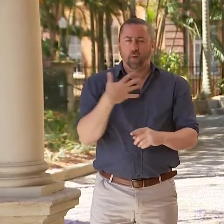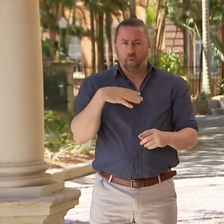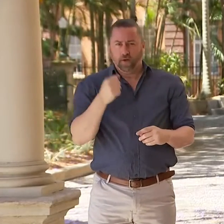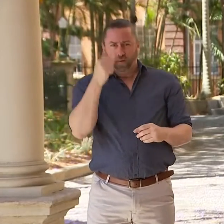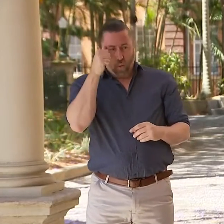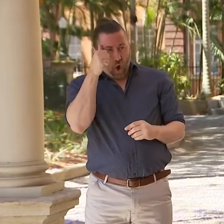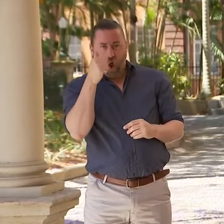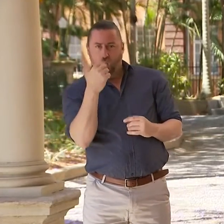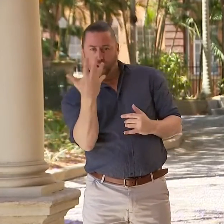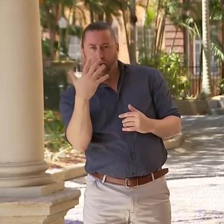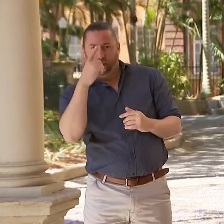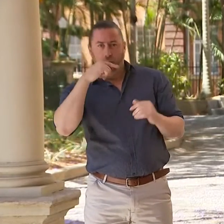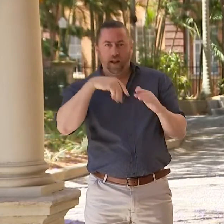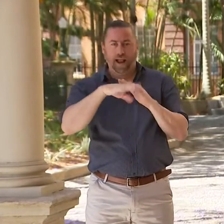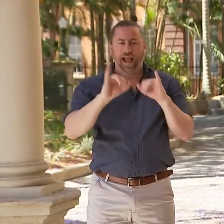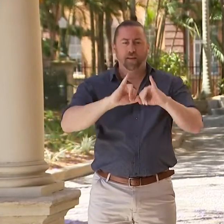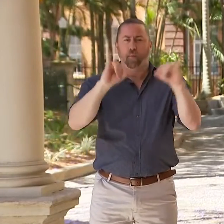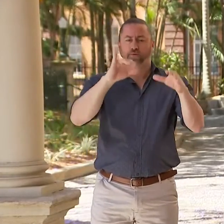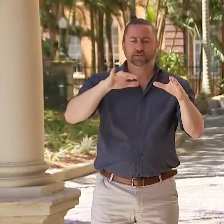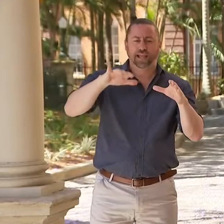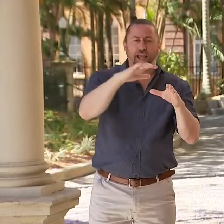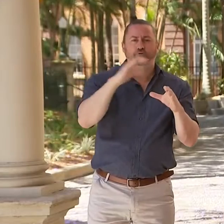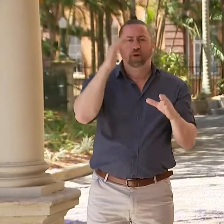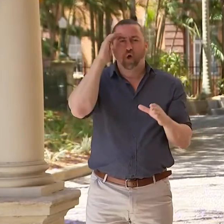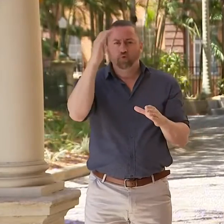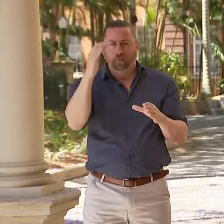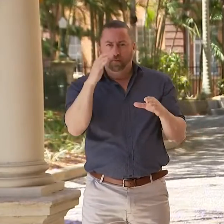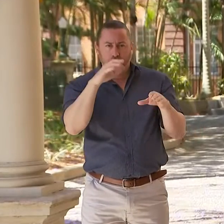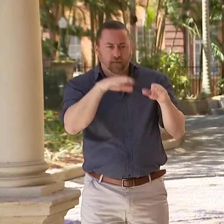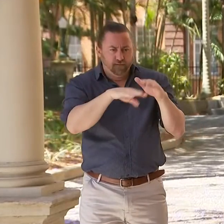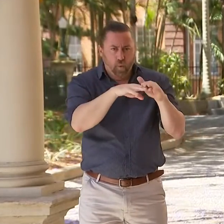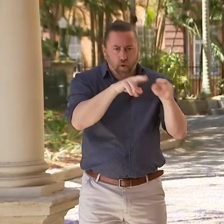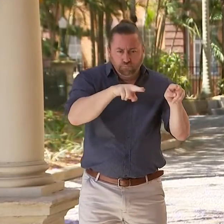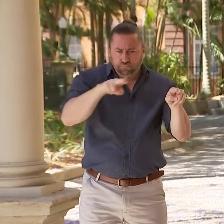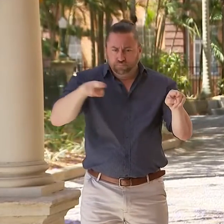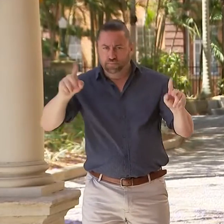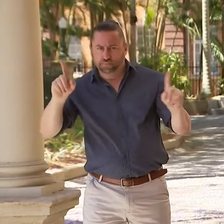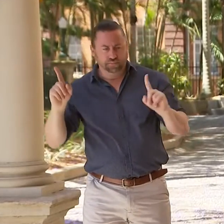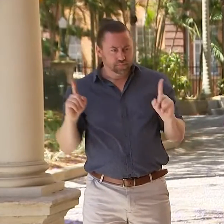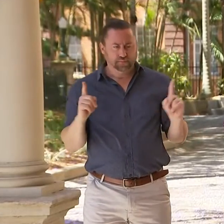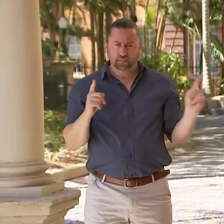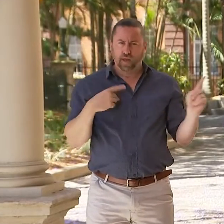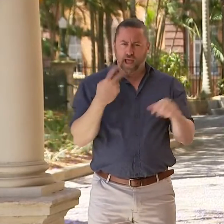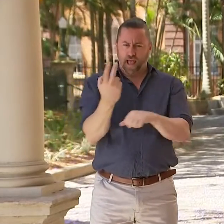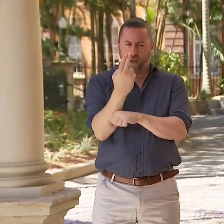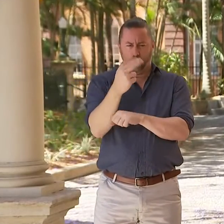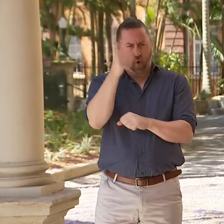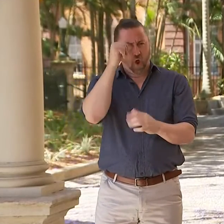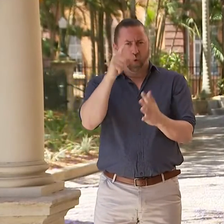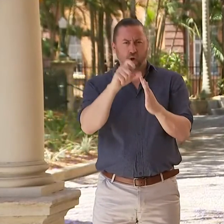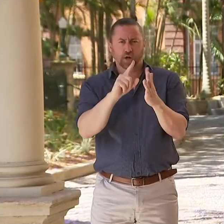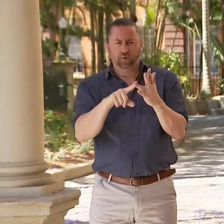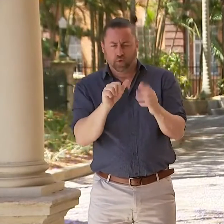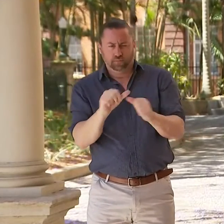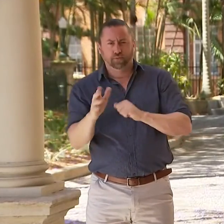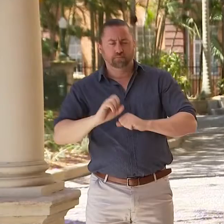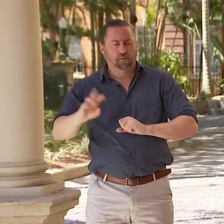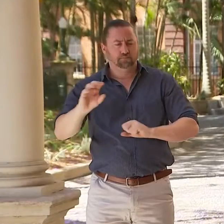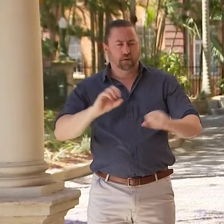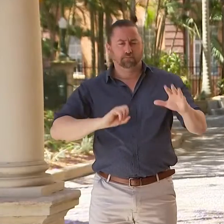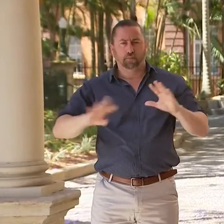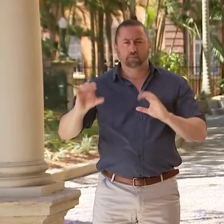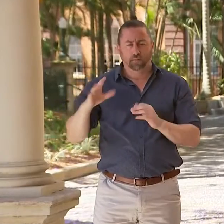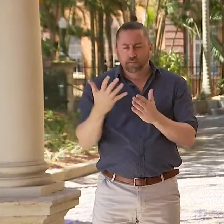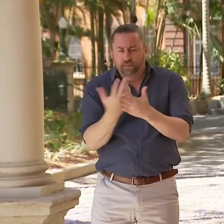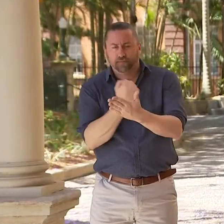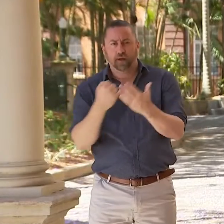that real-time data of hospital demand and of ambulance demand. The most important thing that all of us can do